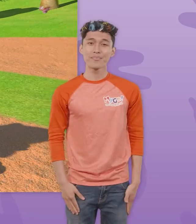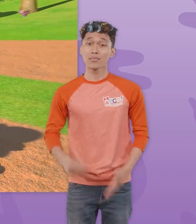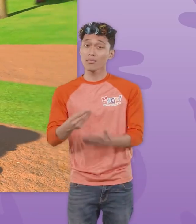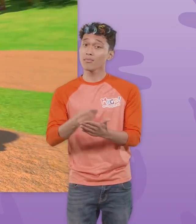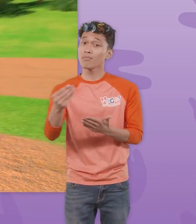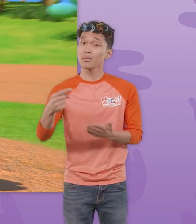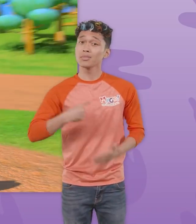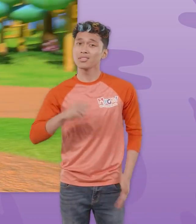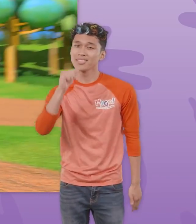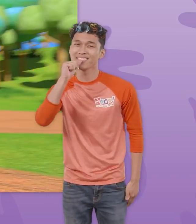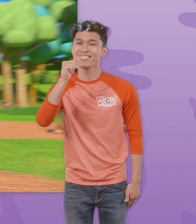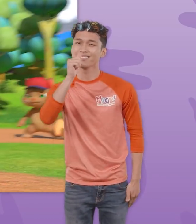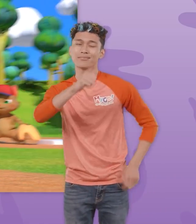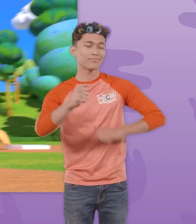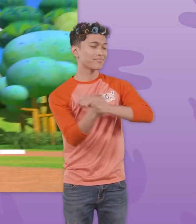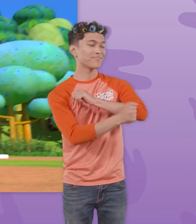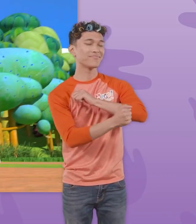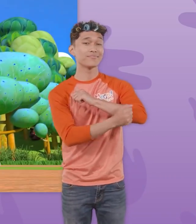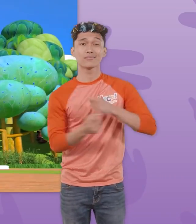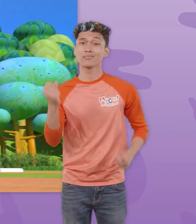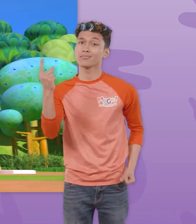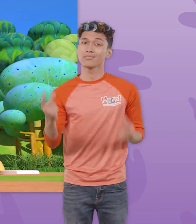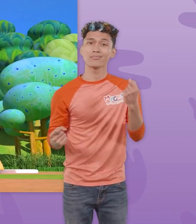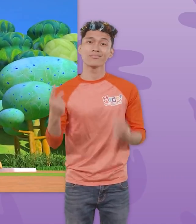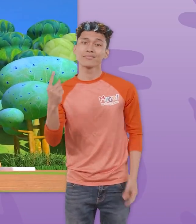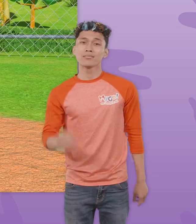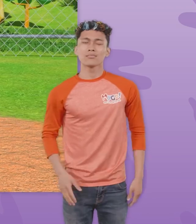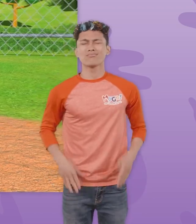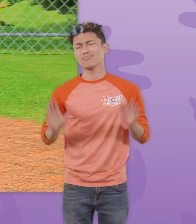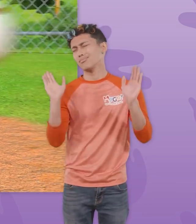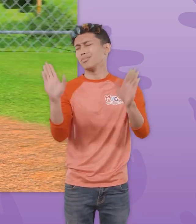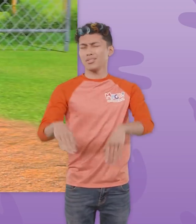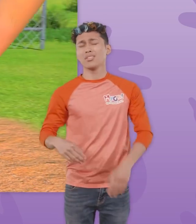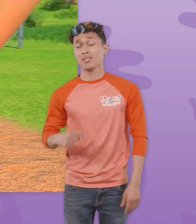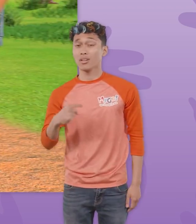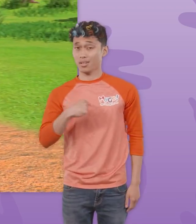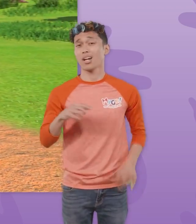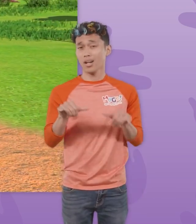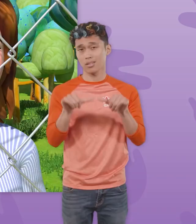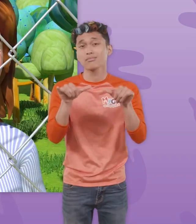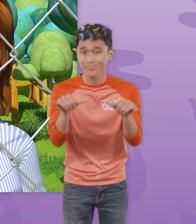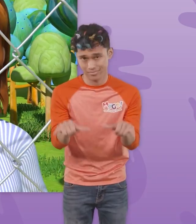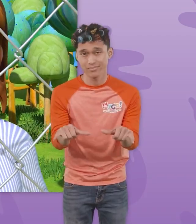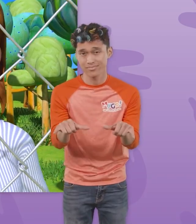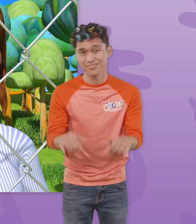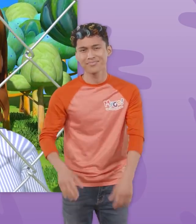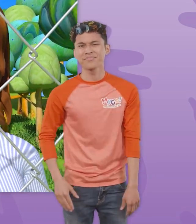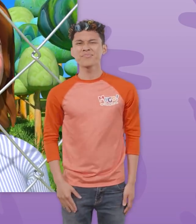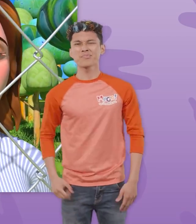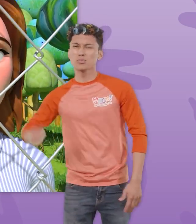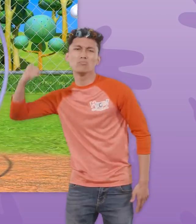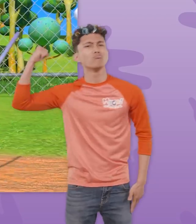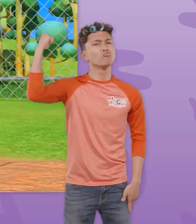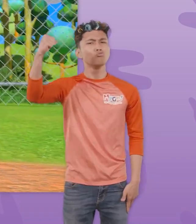Buy me some peanuts and Cracker Jacks Buy I don't care if I never